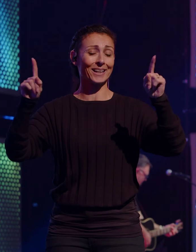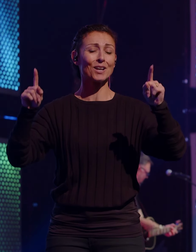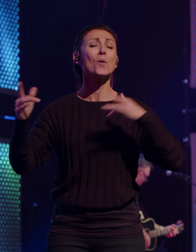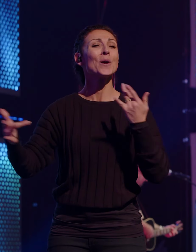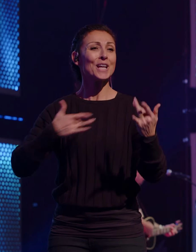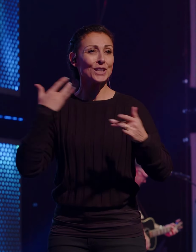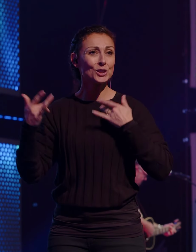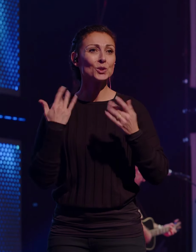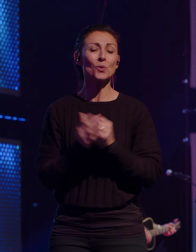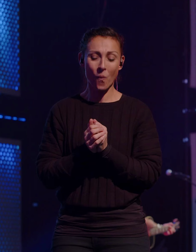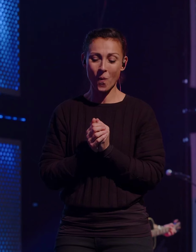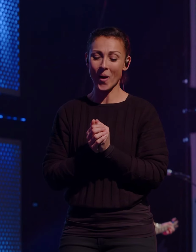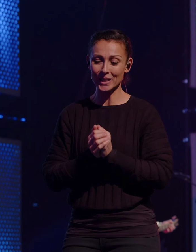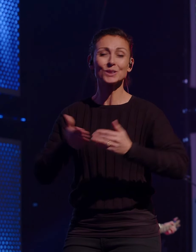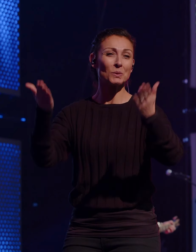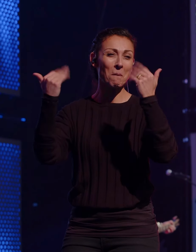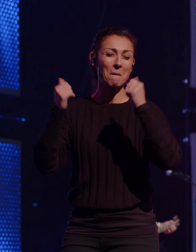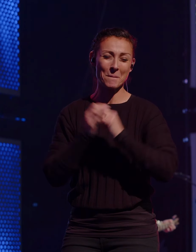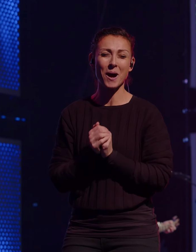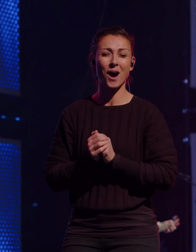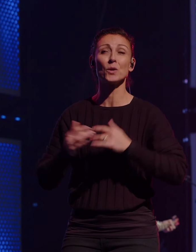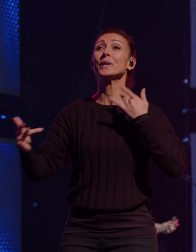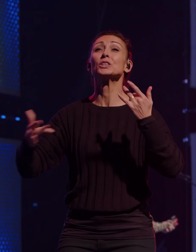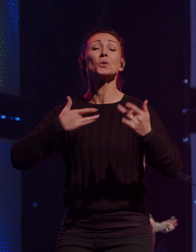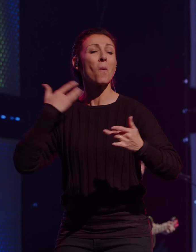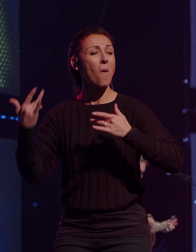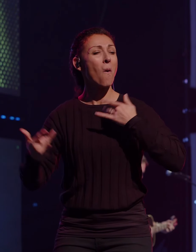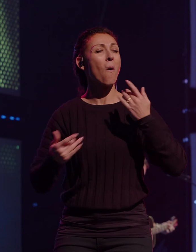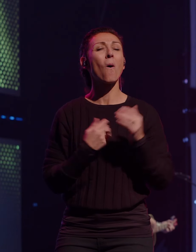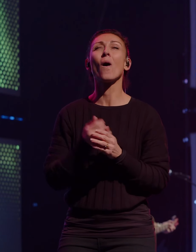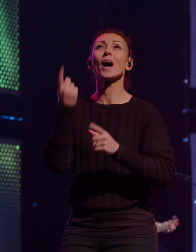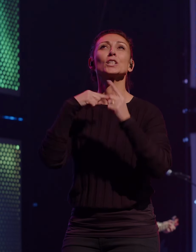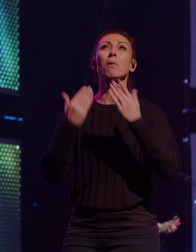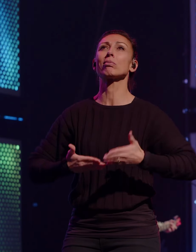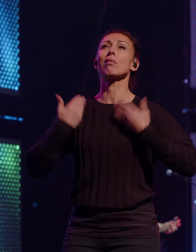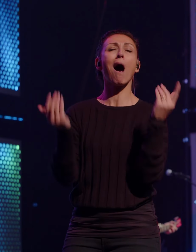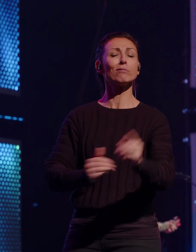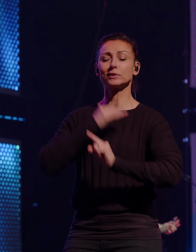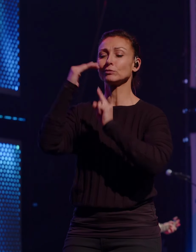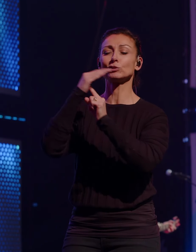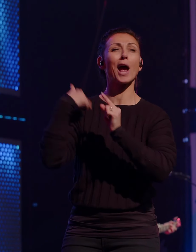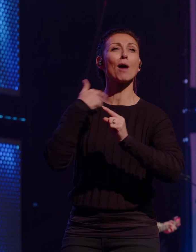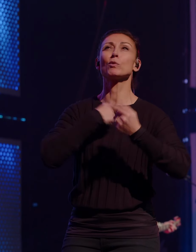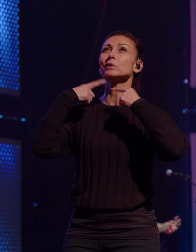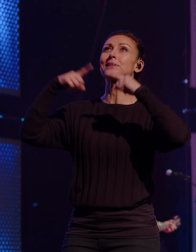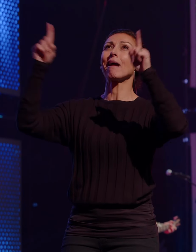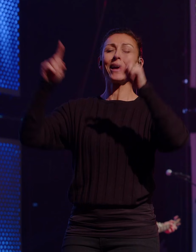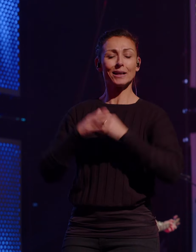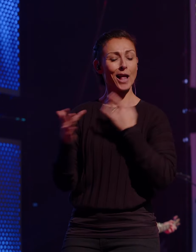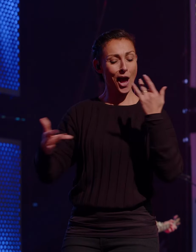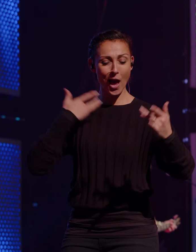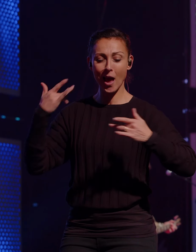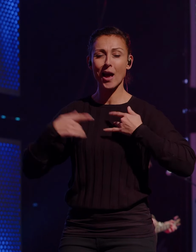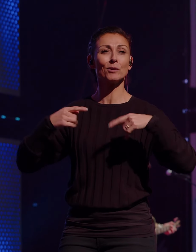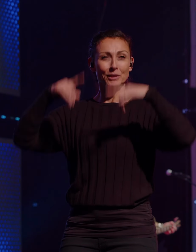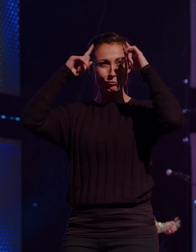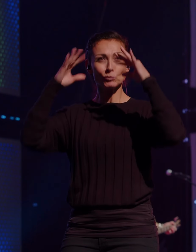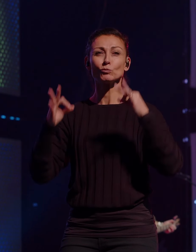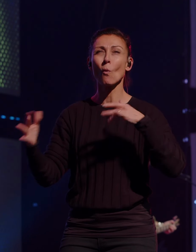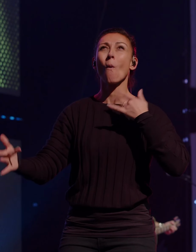So that's all it says. Come on. Rejoice from the mountaintops. We'll shout it out loud. And again I